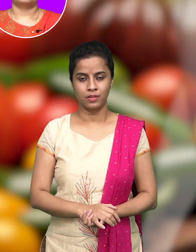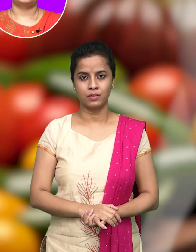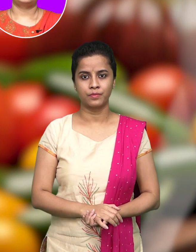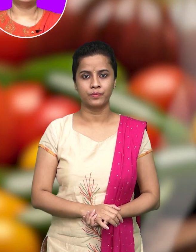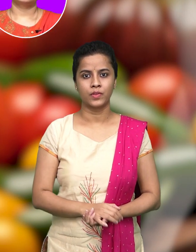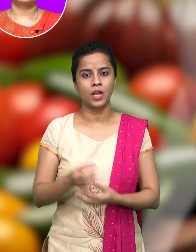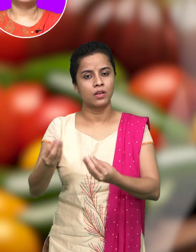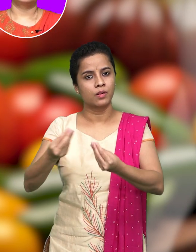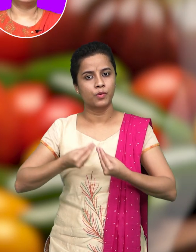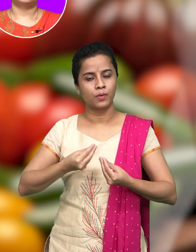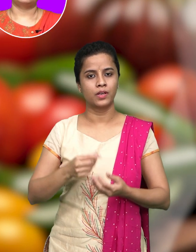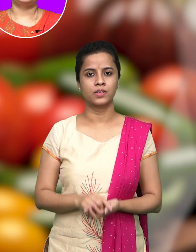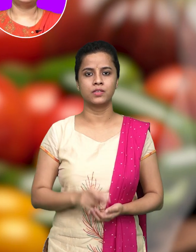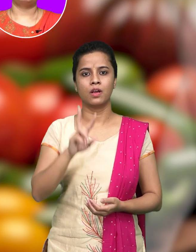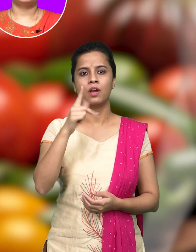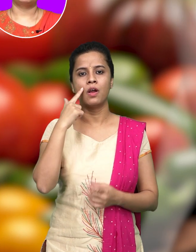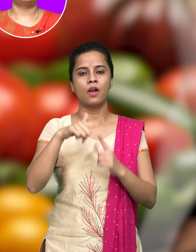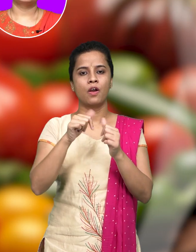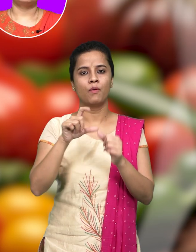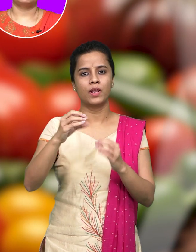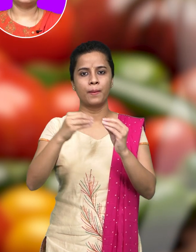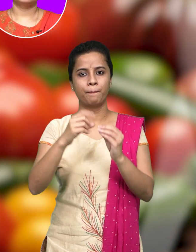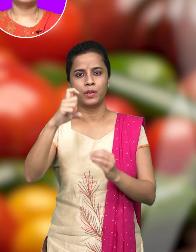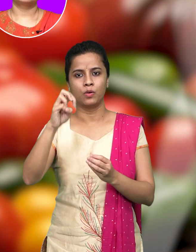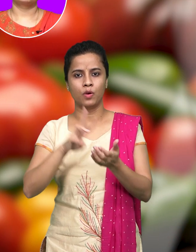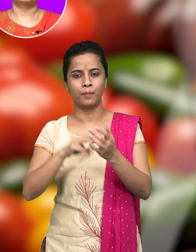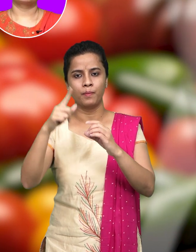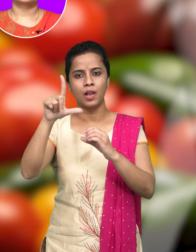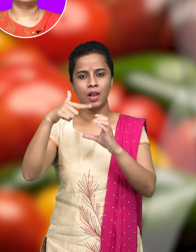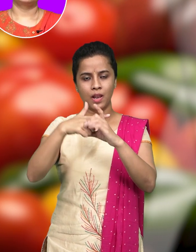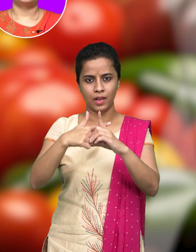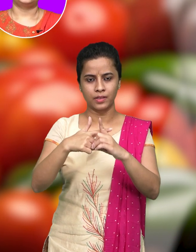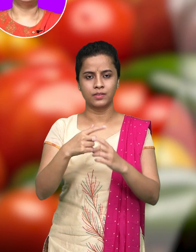and provide us the vital B complex vitamins,